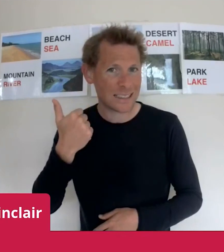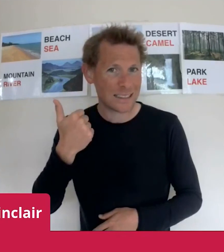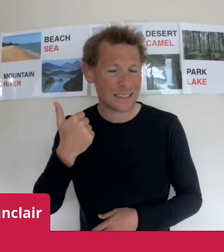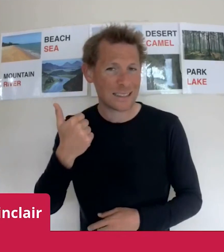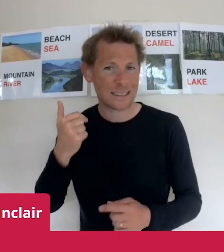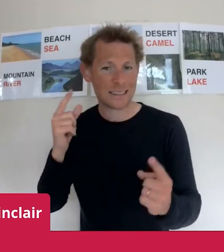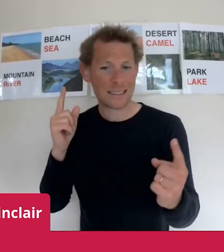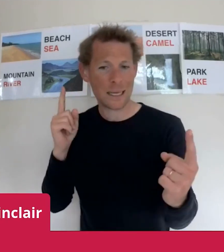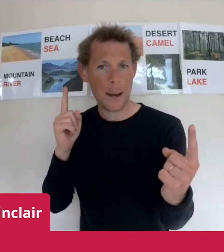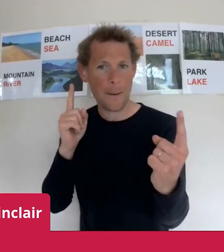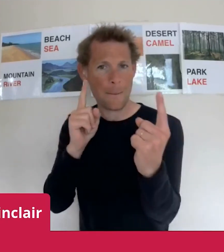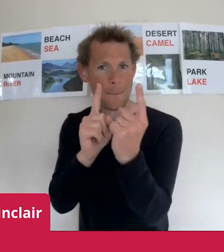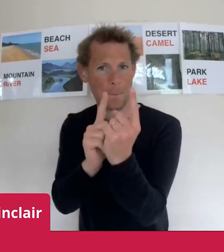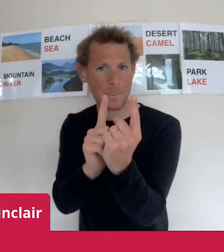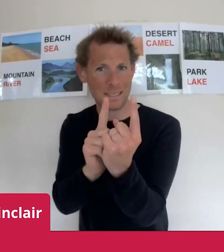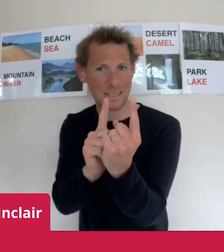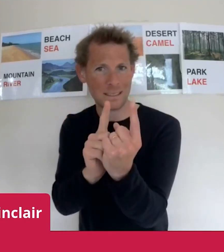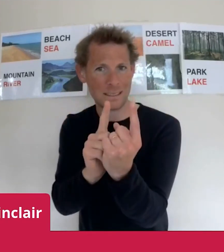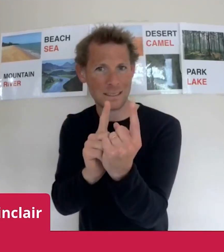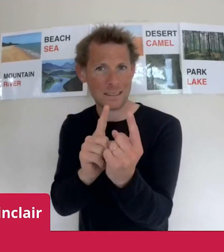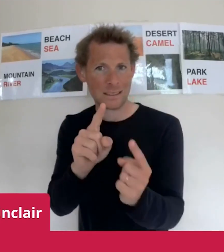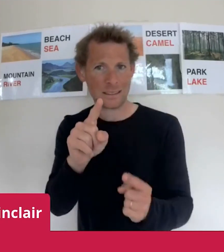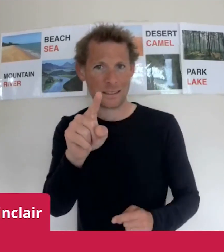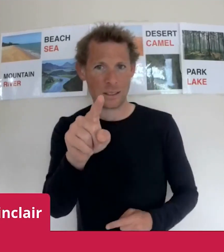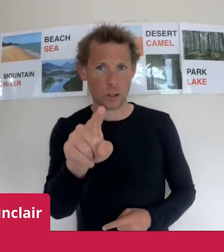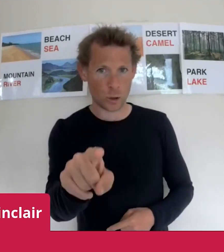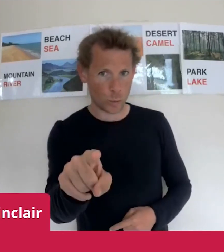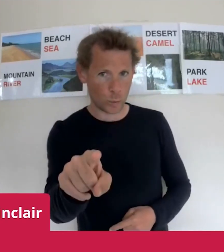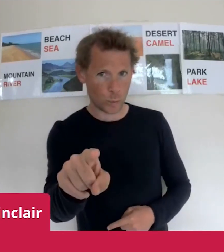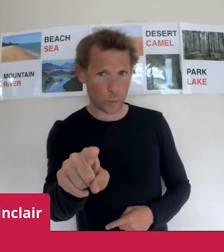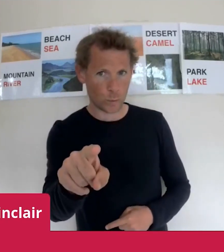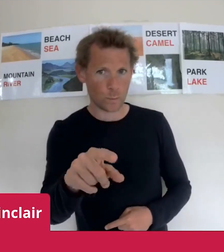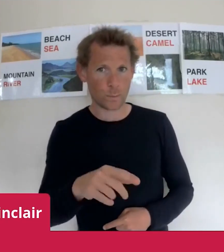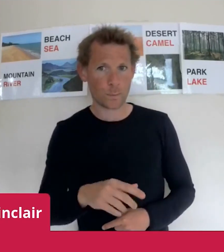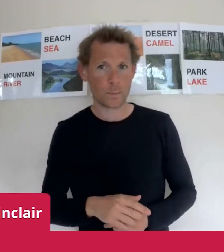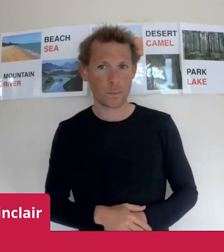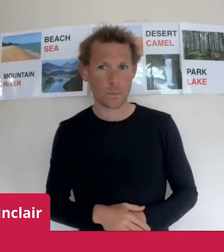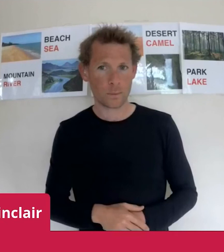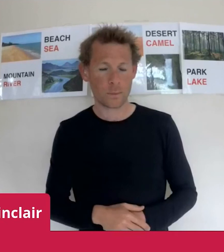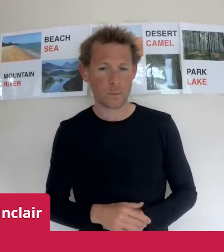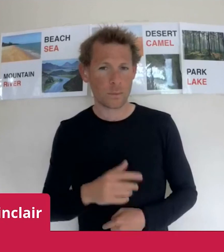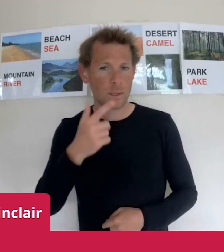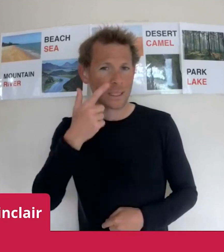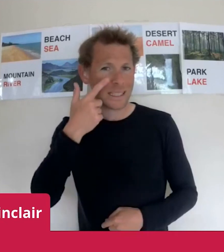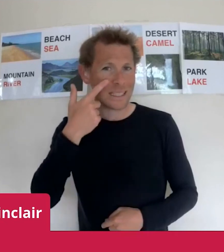nice to meet you.